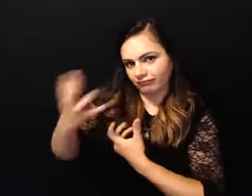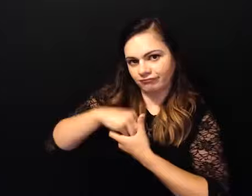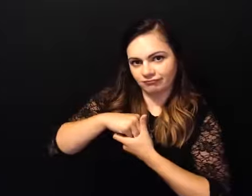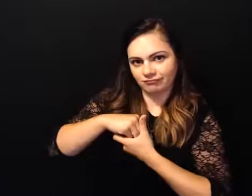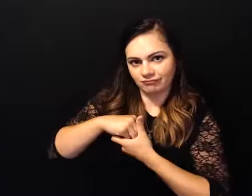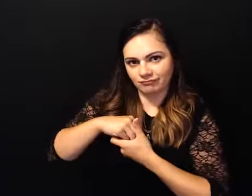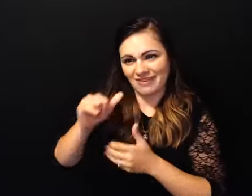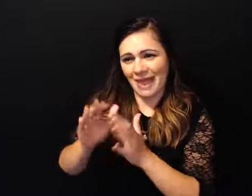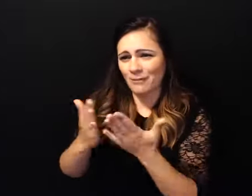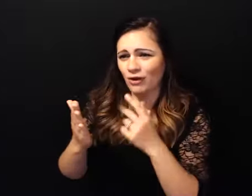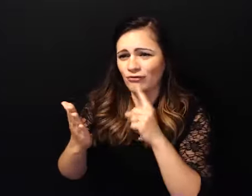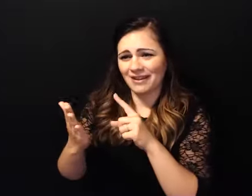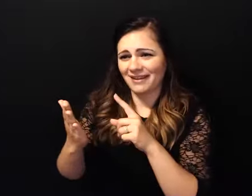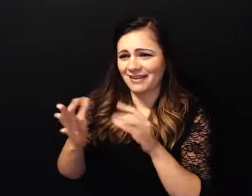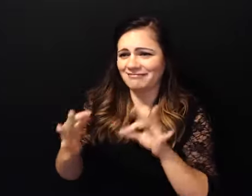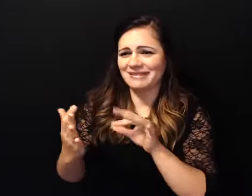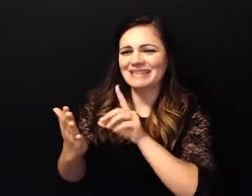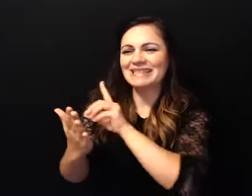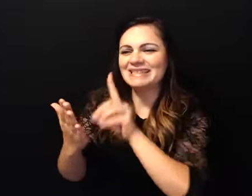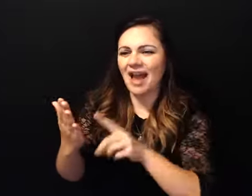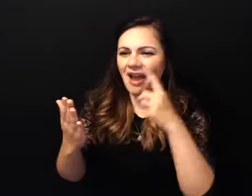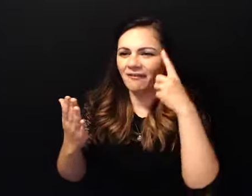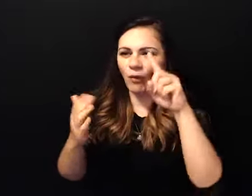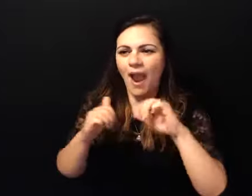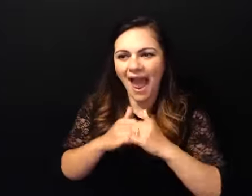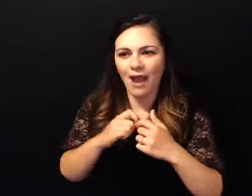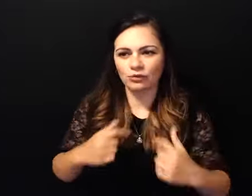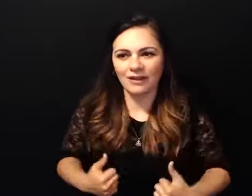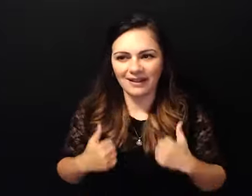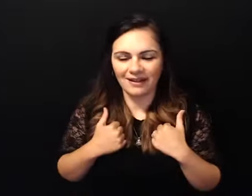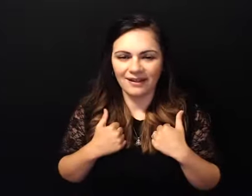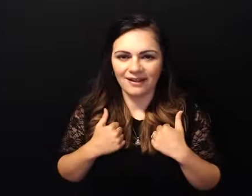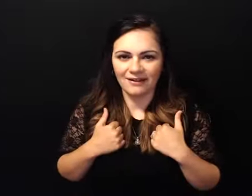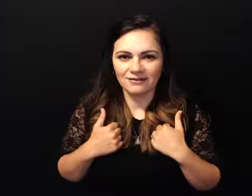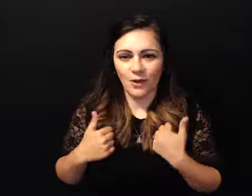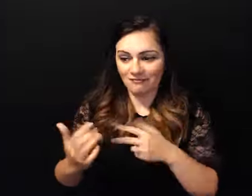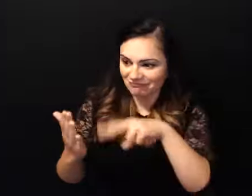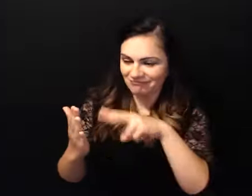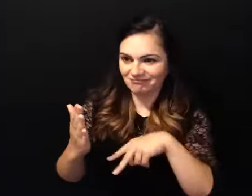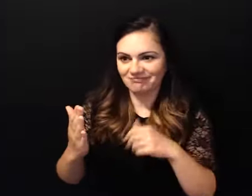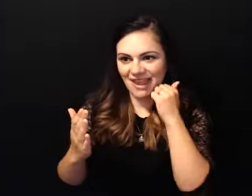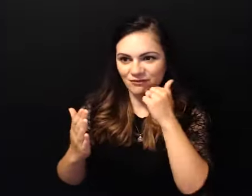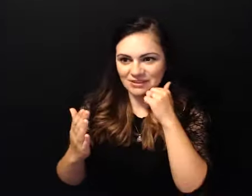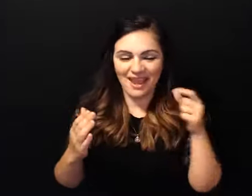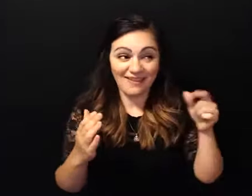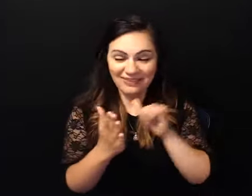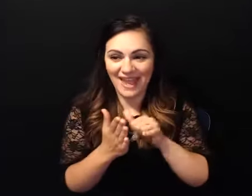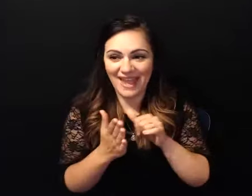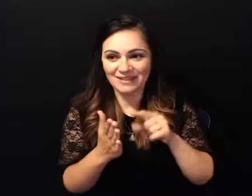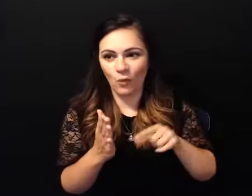so you know reading that every day uh and that's what she was teaching me to do and it always you know it never fails and we all know this and we all i